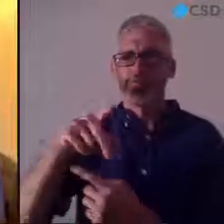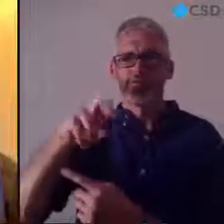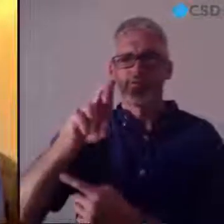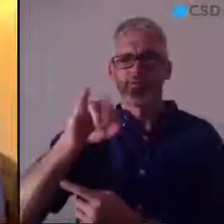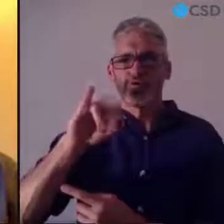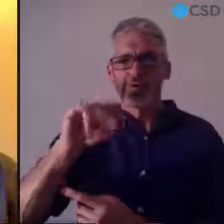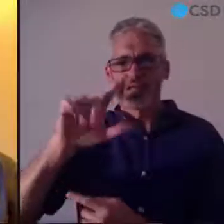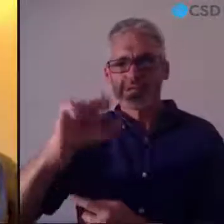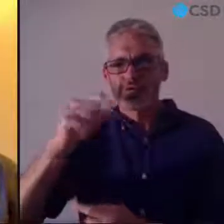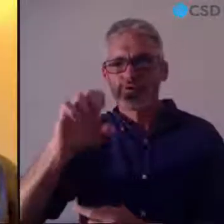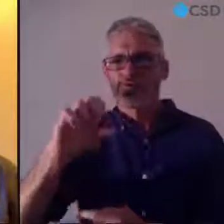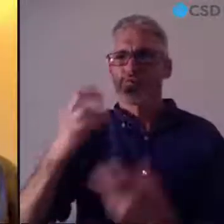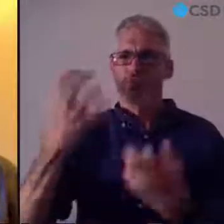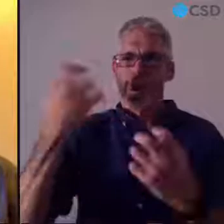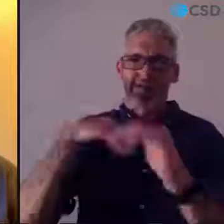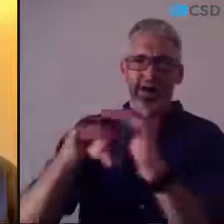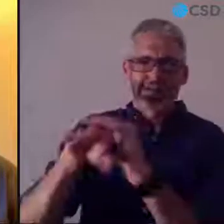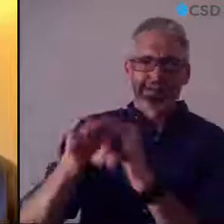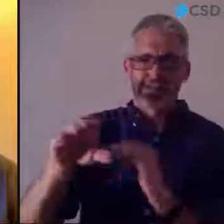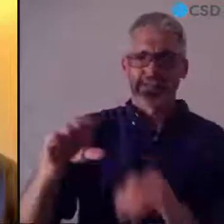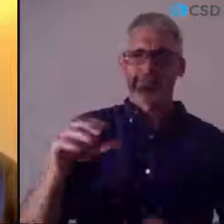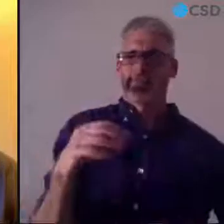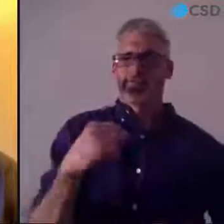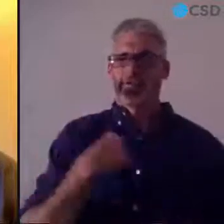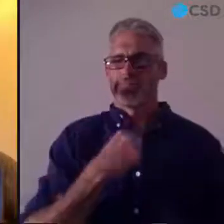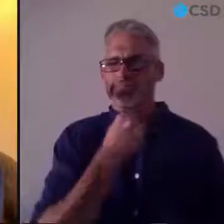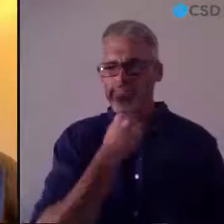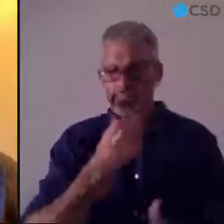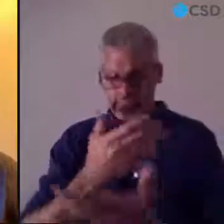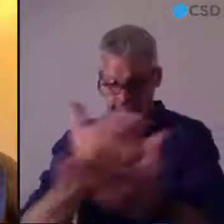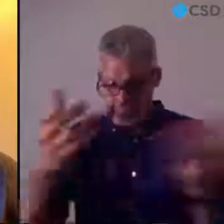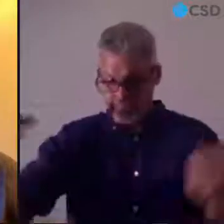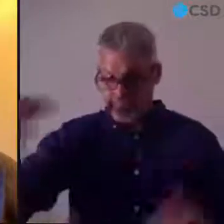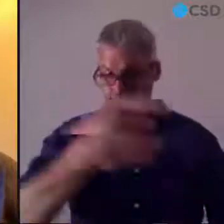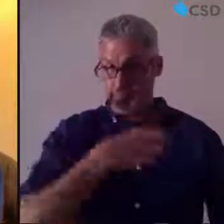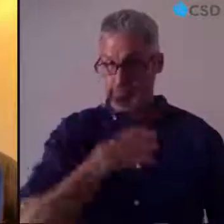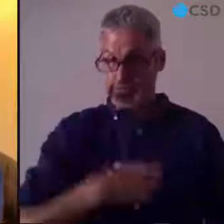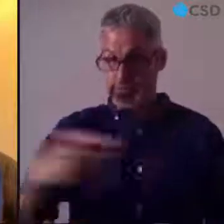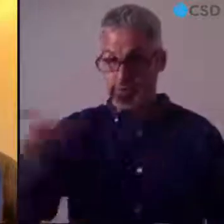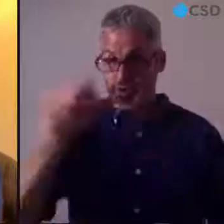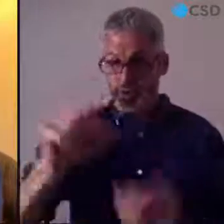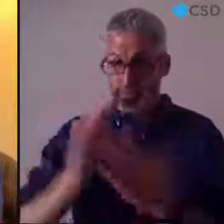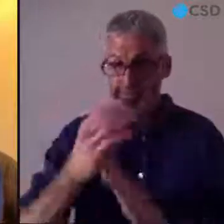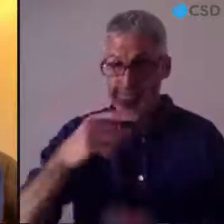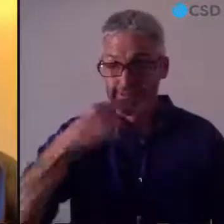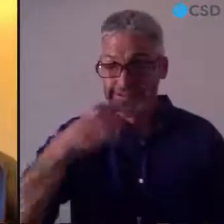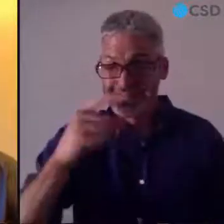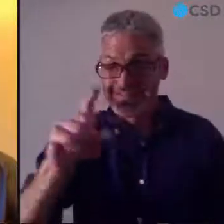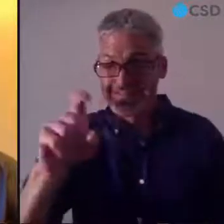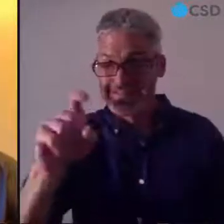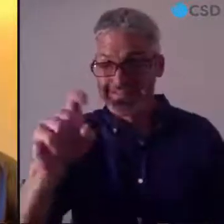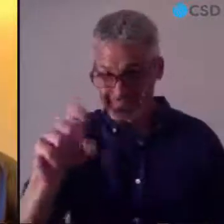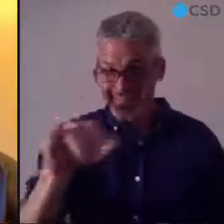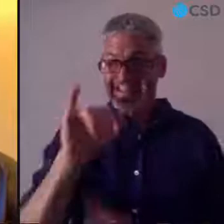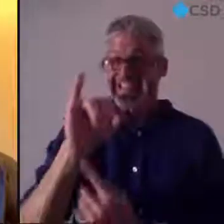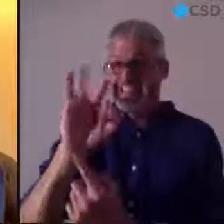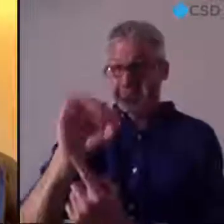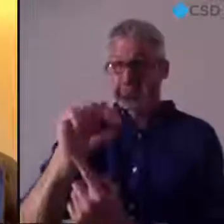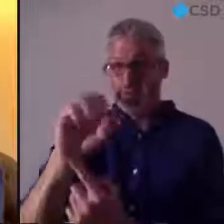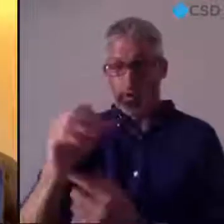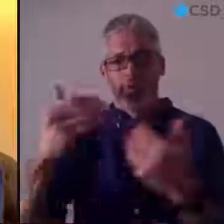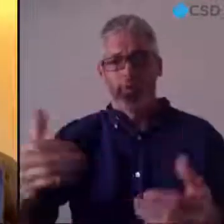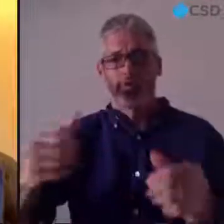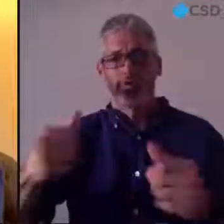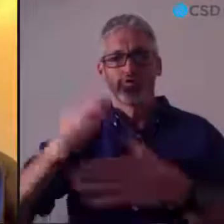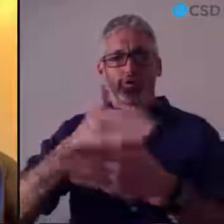desire correlates directly with that power, that access. And I wonder, do some of you wish